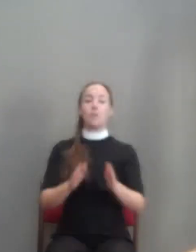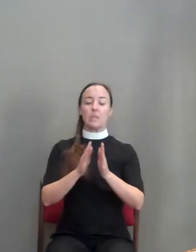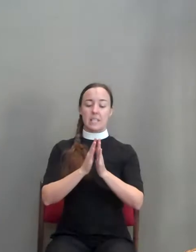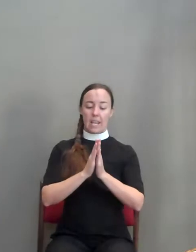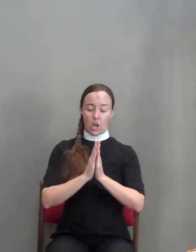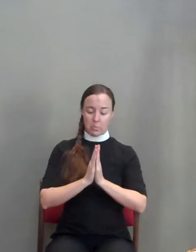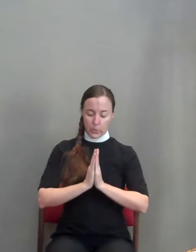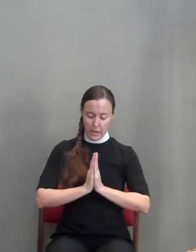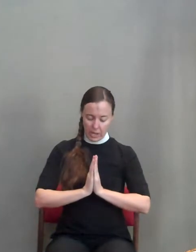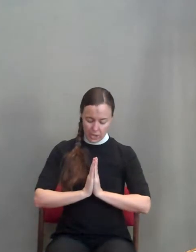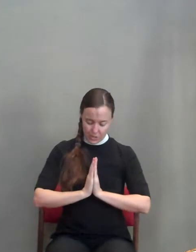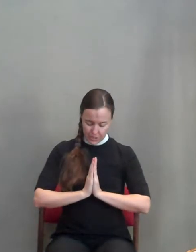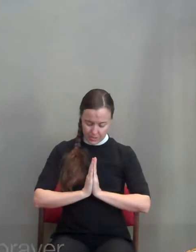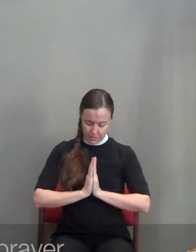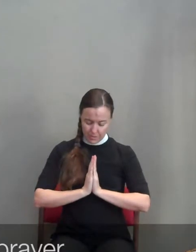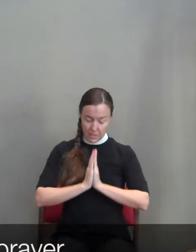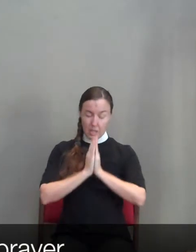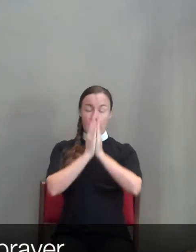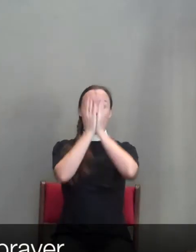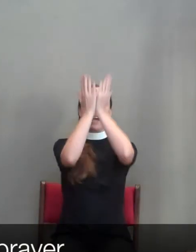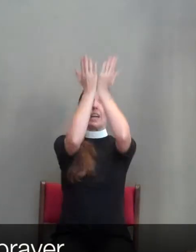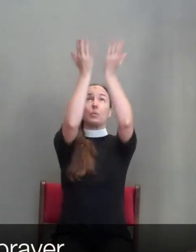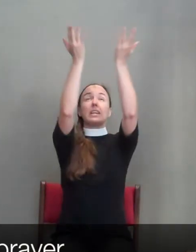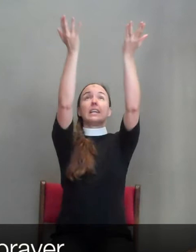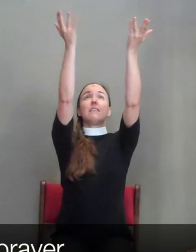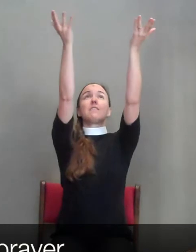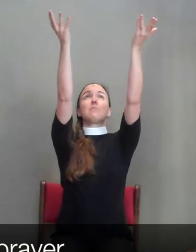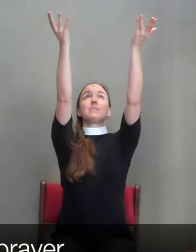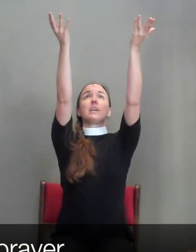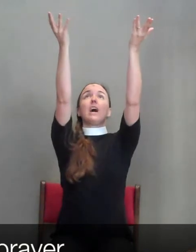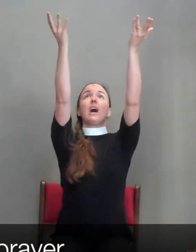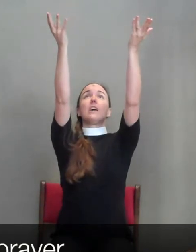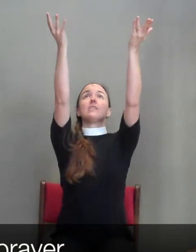We take our prayers and we give them to God.